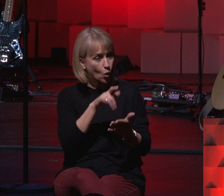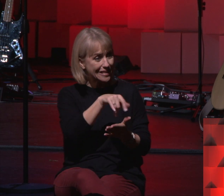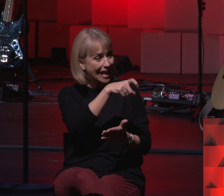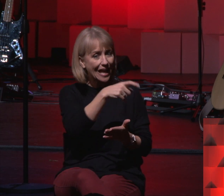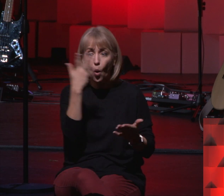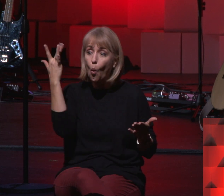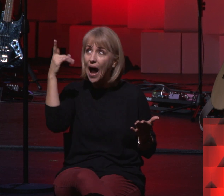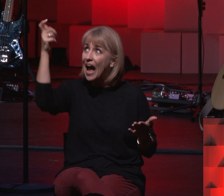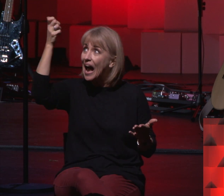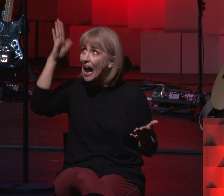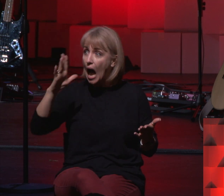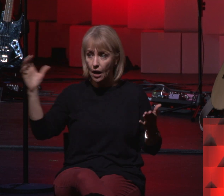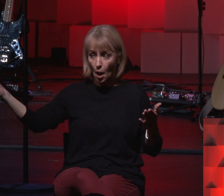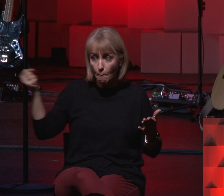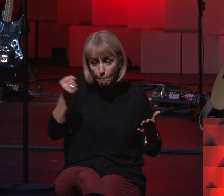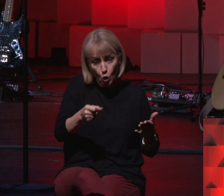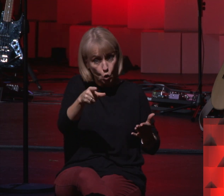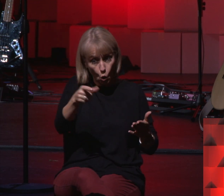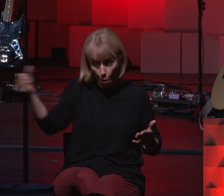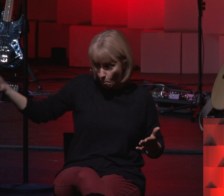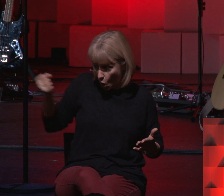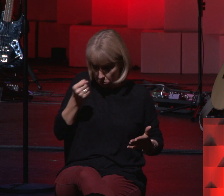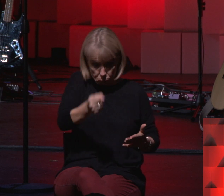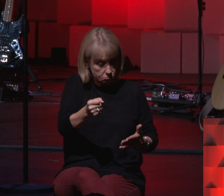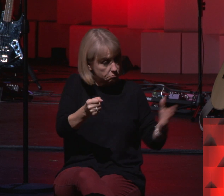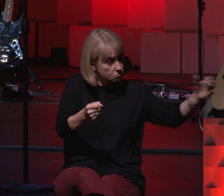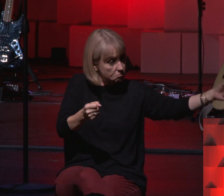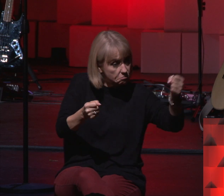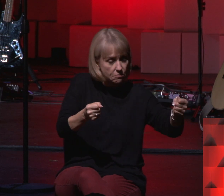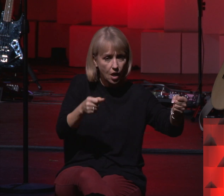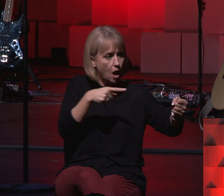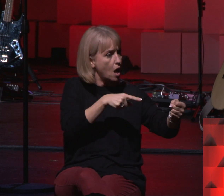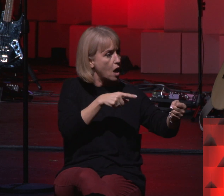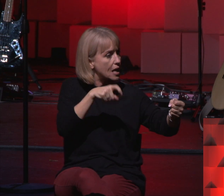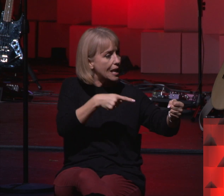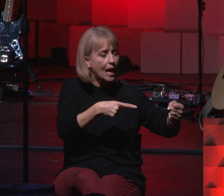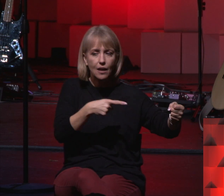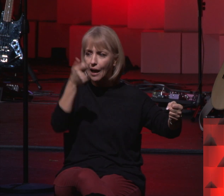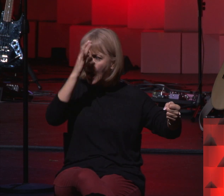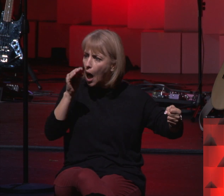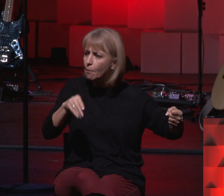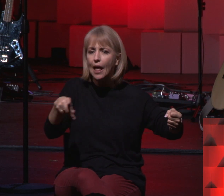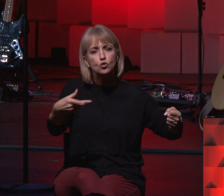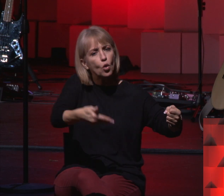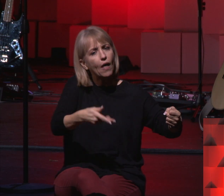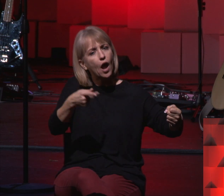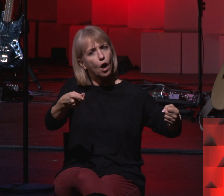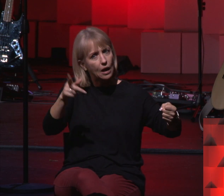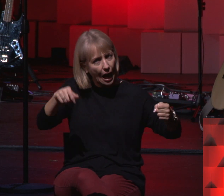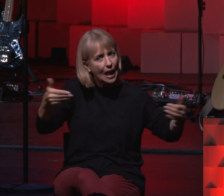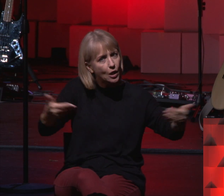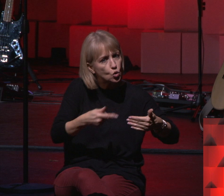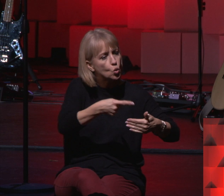that relationship to see them that you can make the first step. And then you can introduce them to a church, a whole body of believers that loves and cares